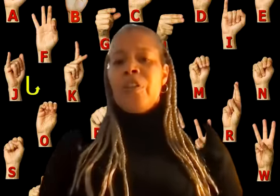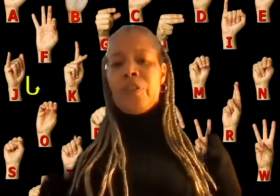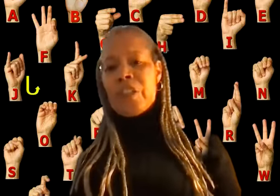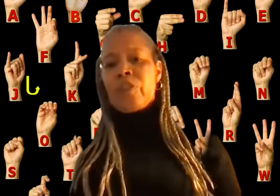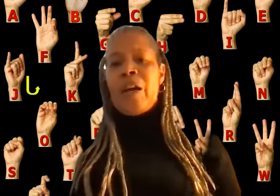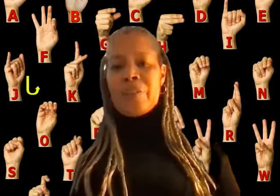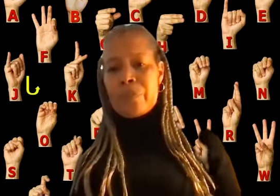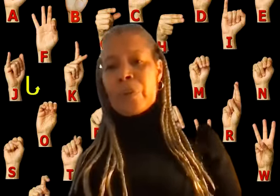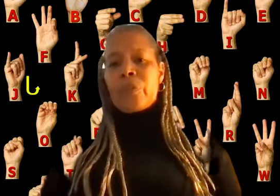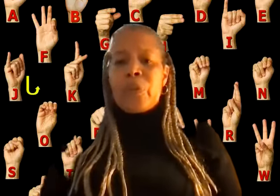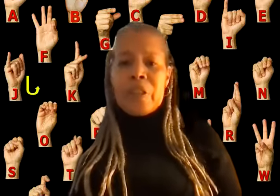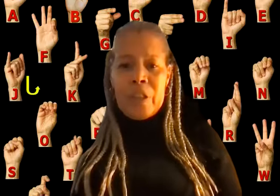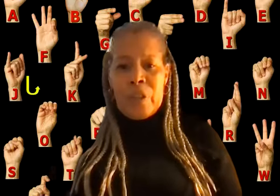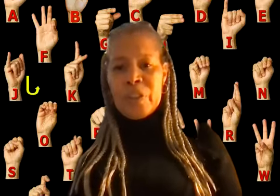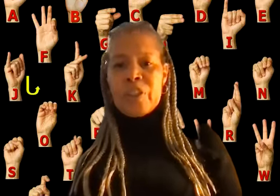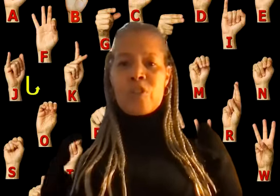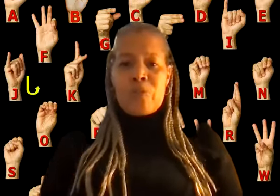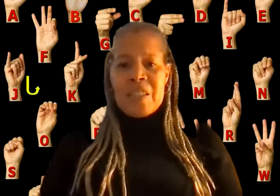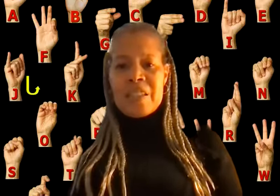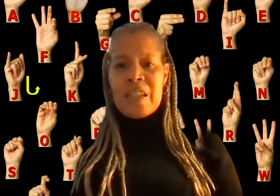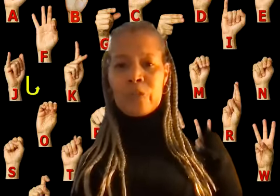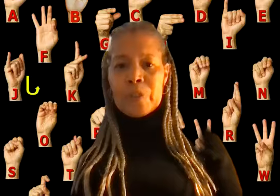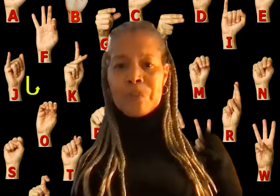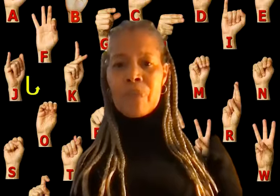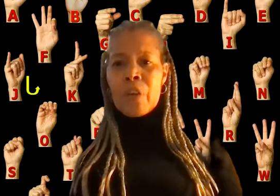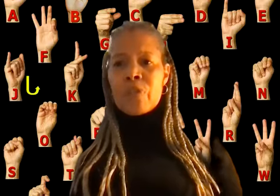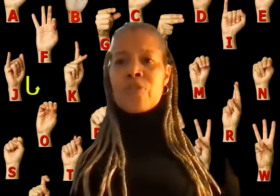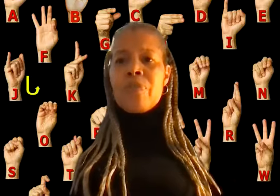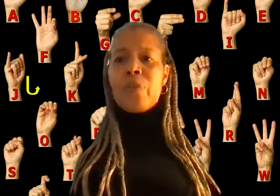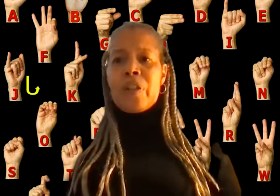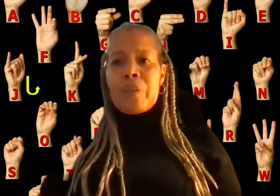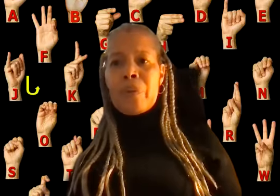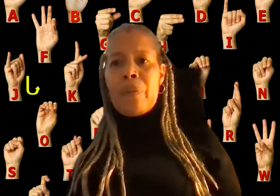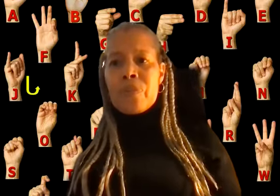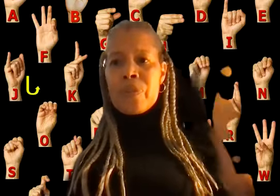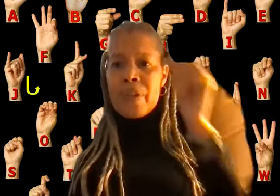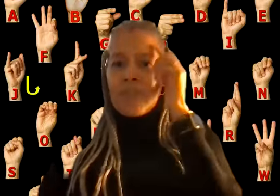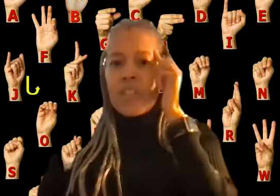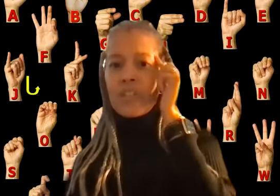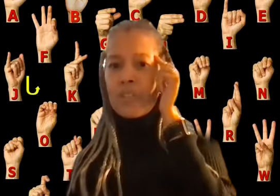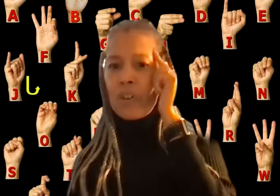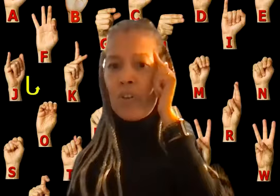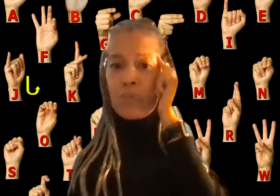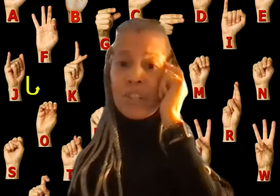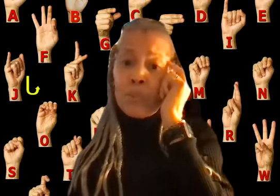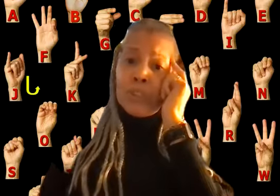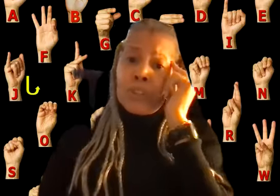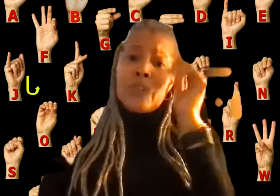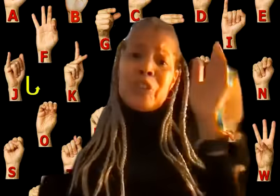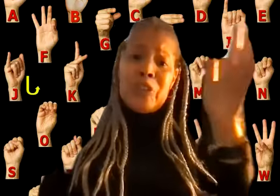you know, telling you how they broke through and what you need to do to be successful, which is to me, one of the problems with education as a whole, right? So we go to school to learn